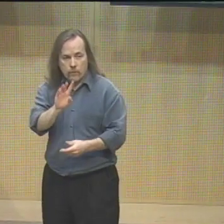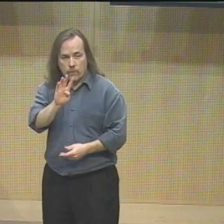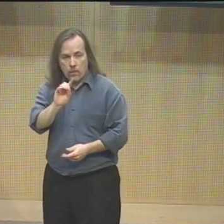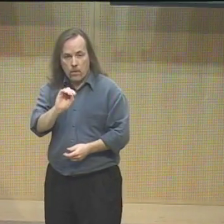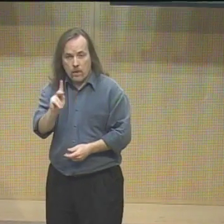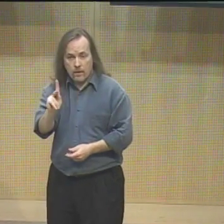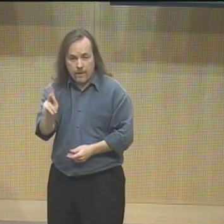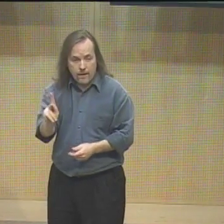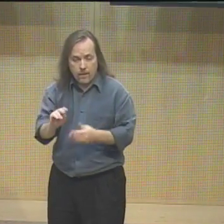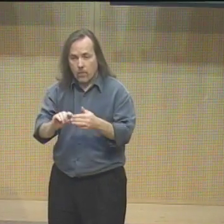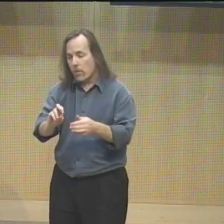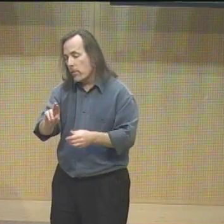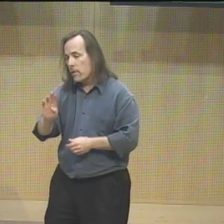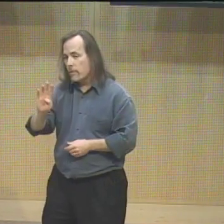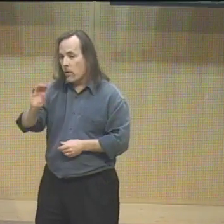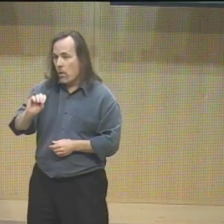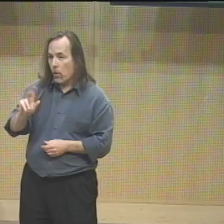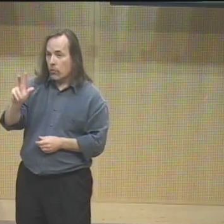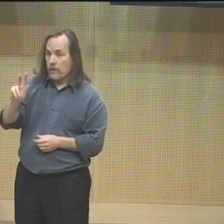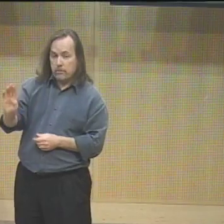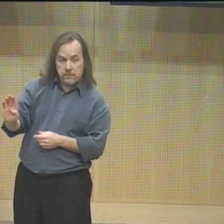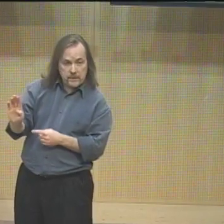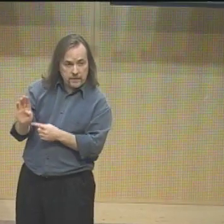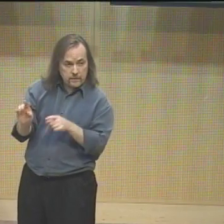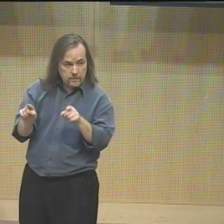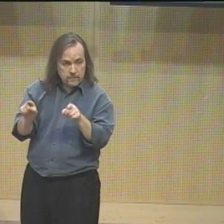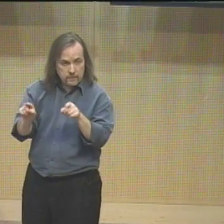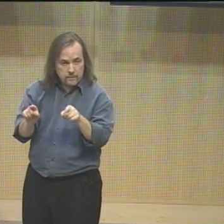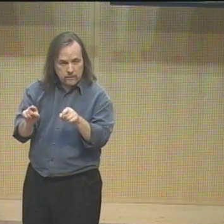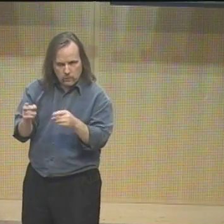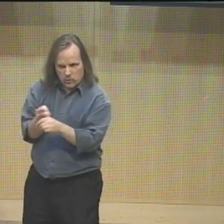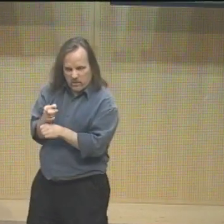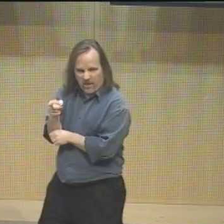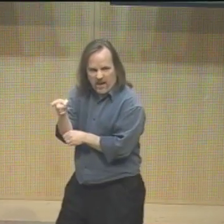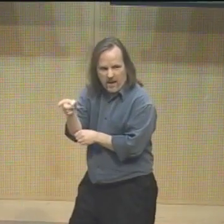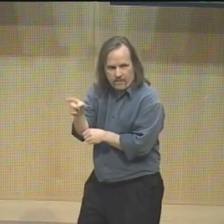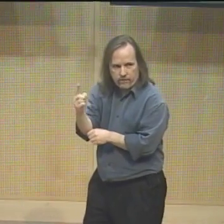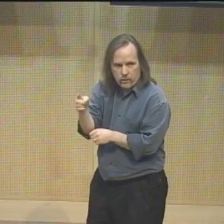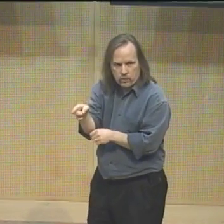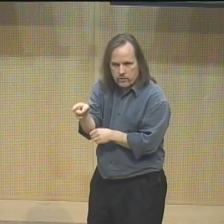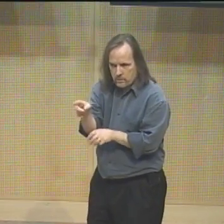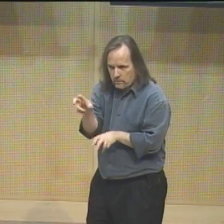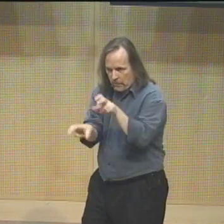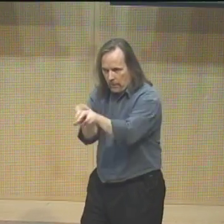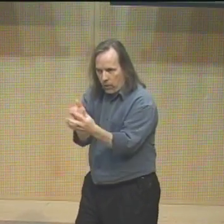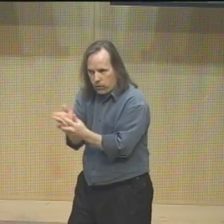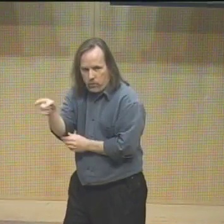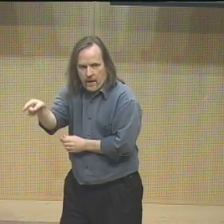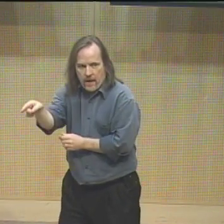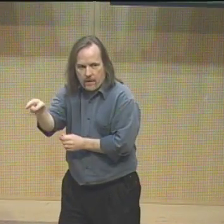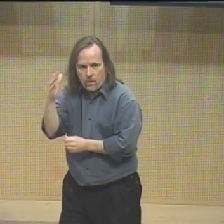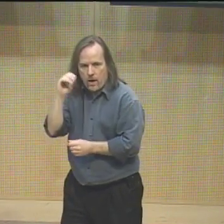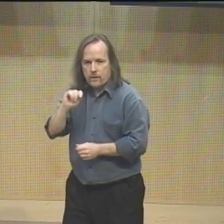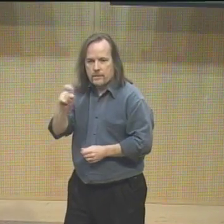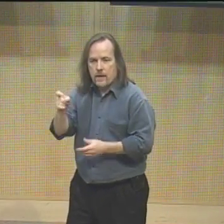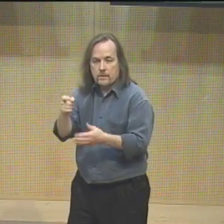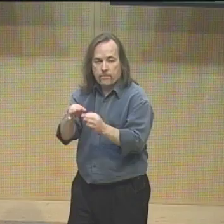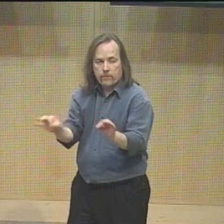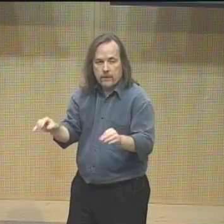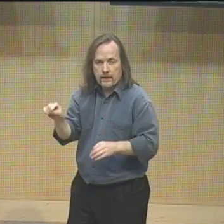company offers a 401k or 401(3)b retirement option, Invest through your employer because it's